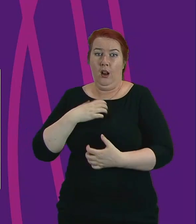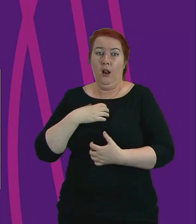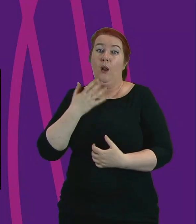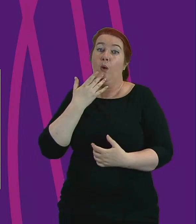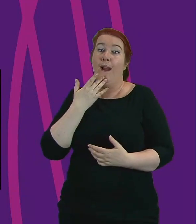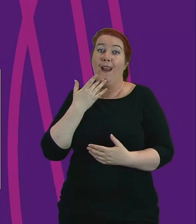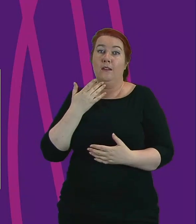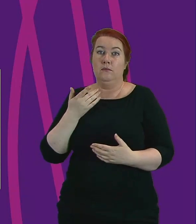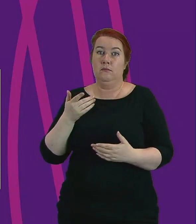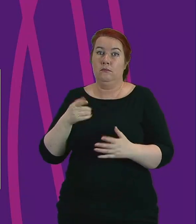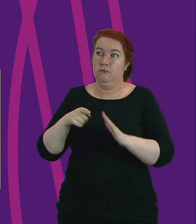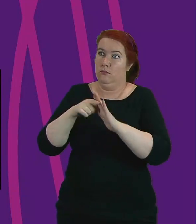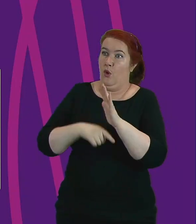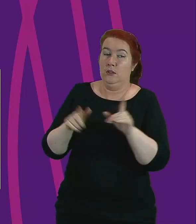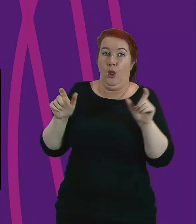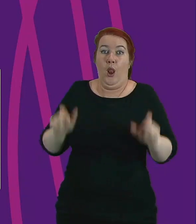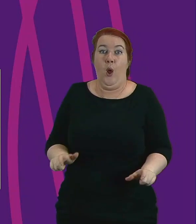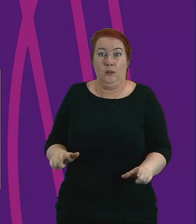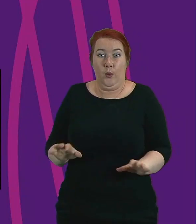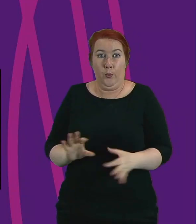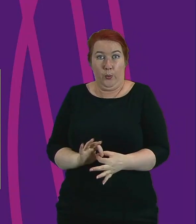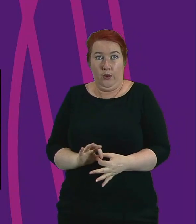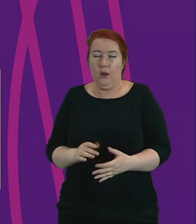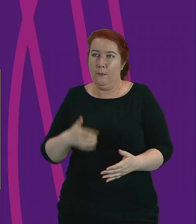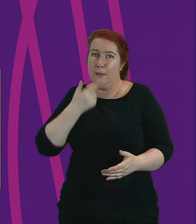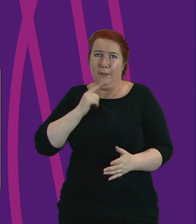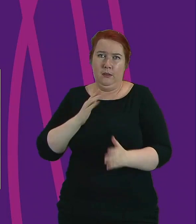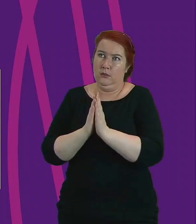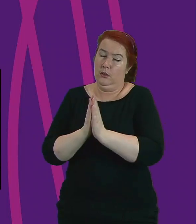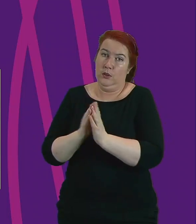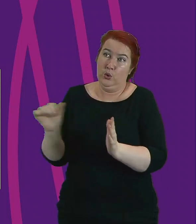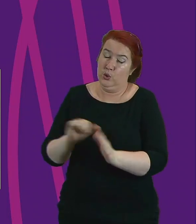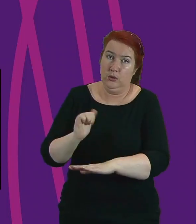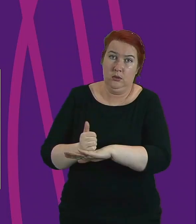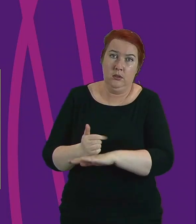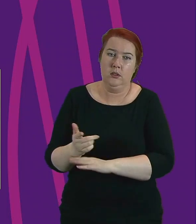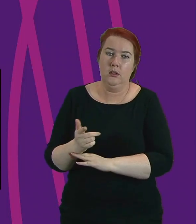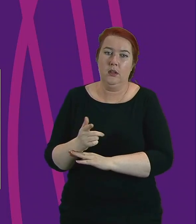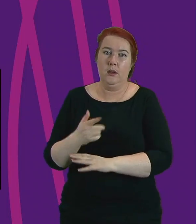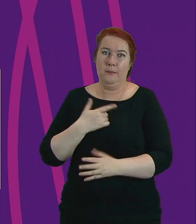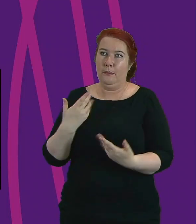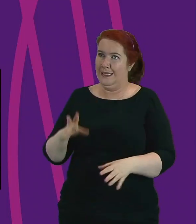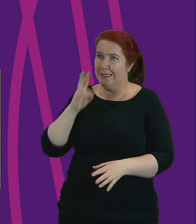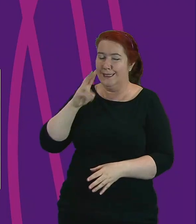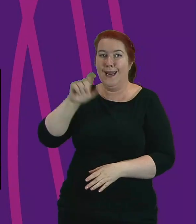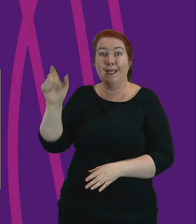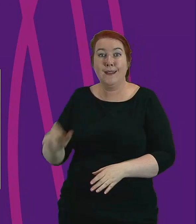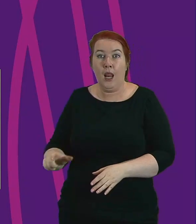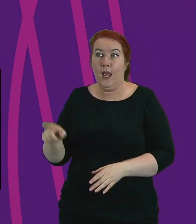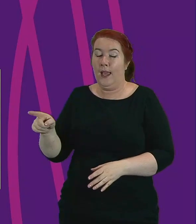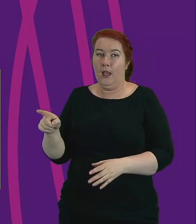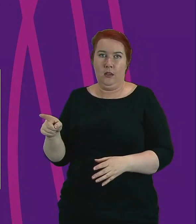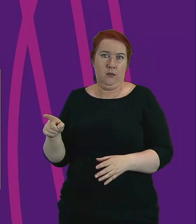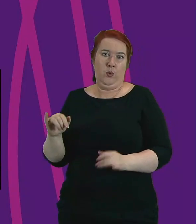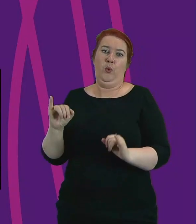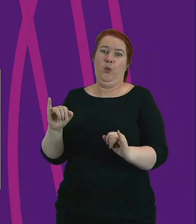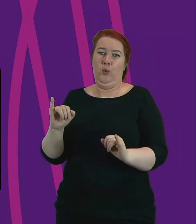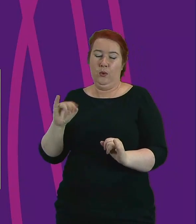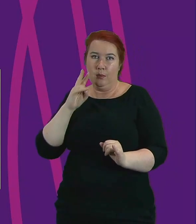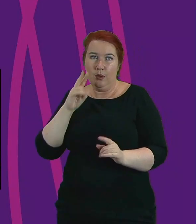people were already begging for it to be imposed. We'd seen images coming out of Bergamo and Madrid. We were aware of ice rinks